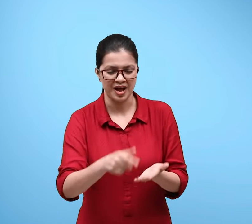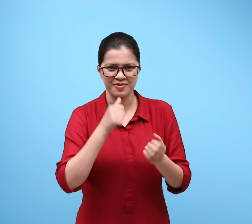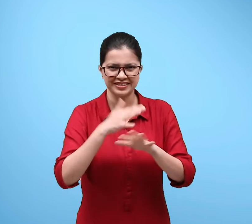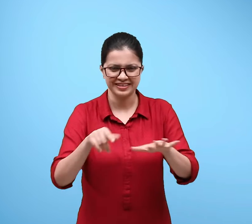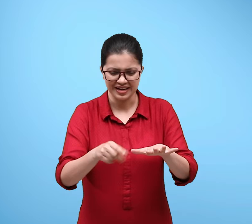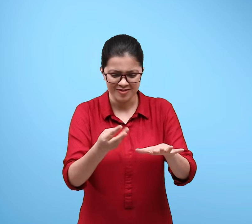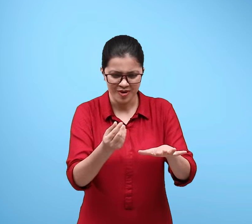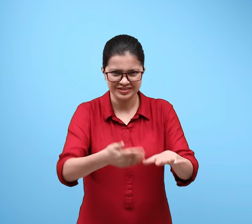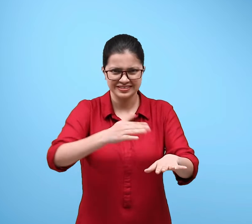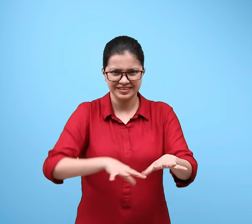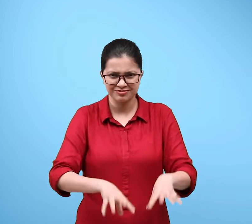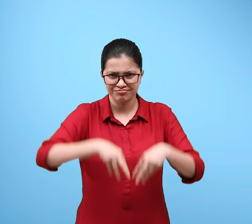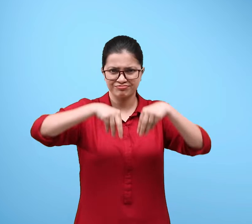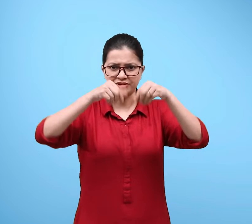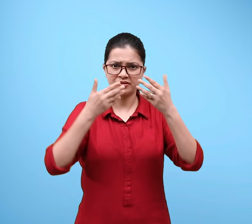sand and sawdust.